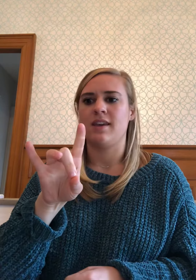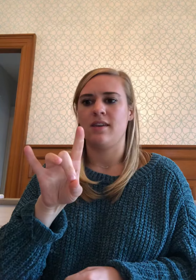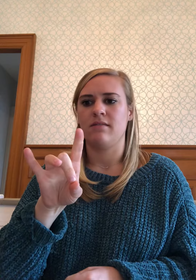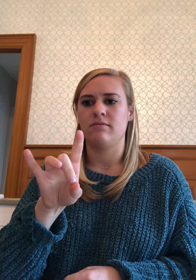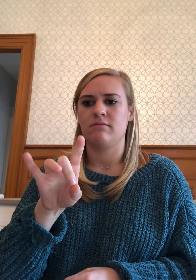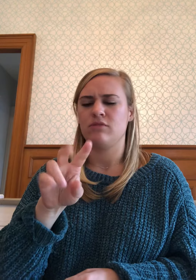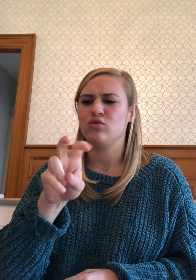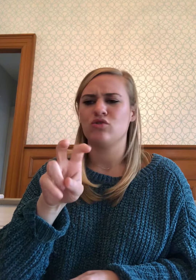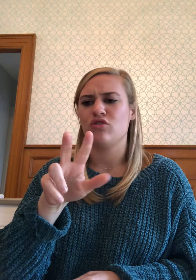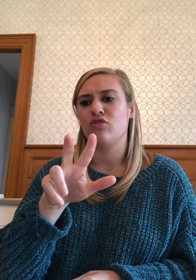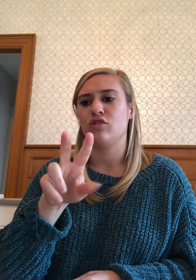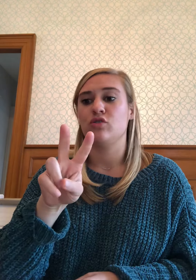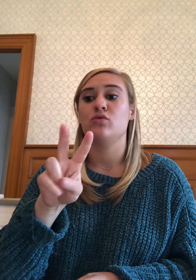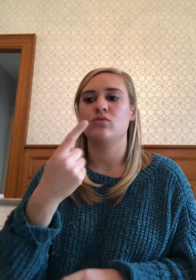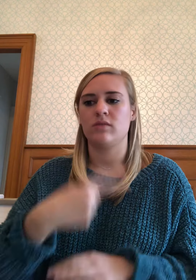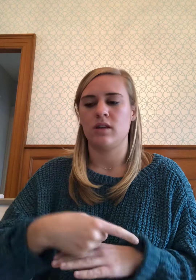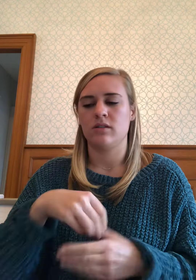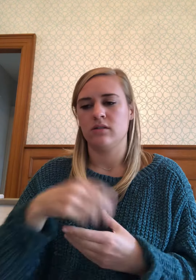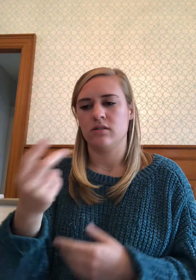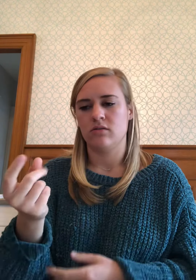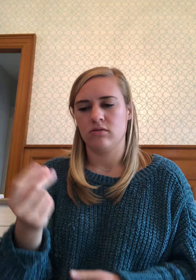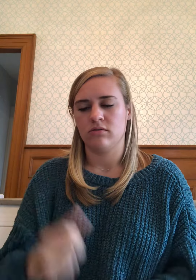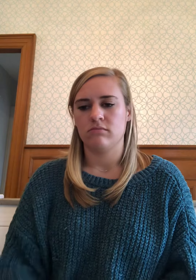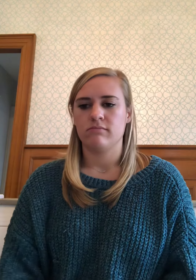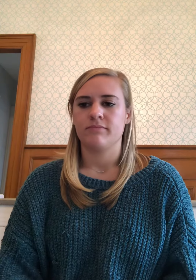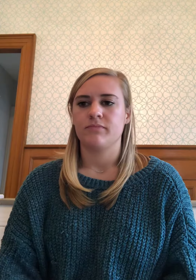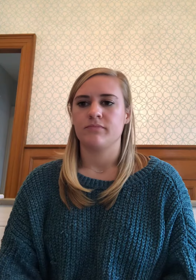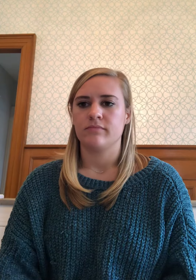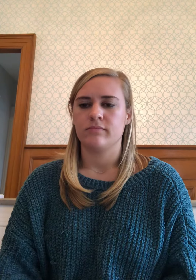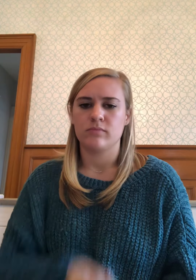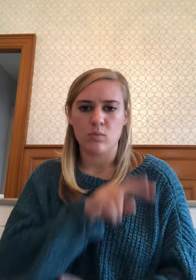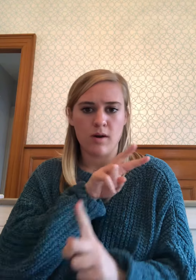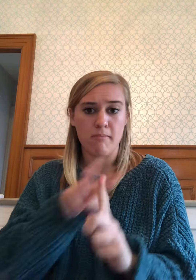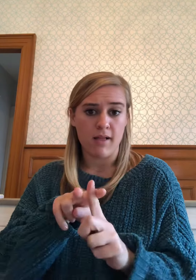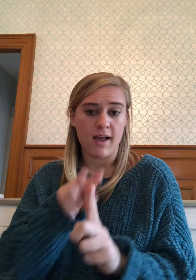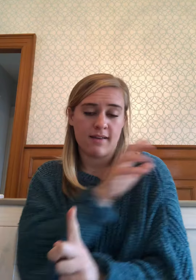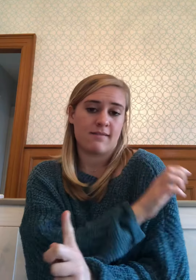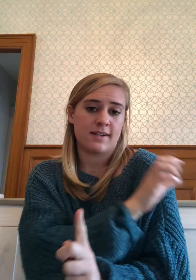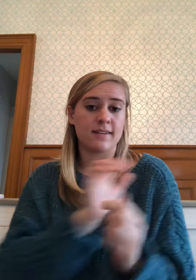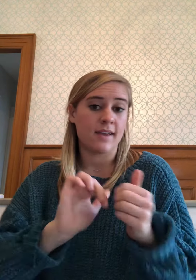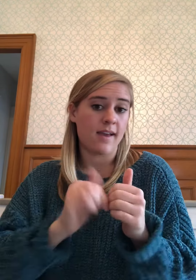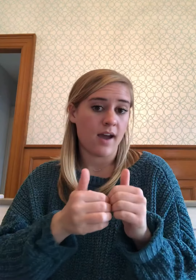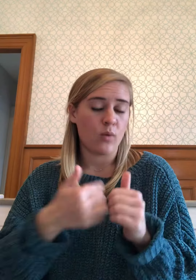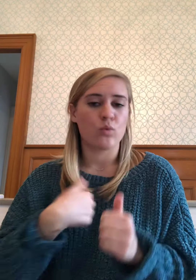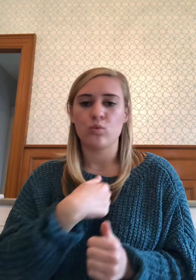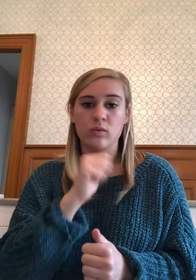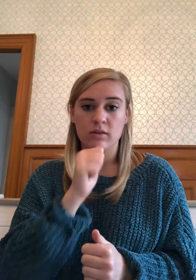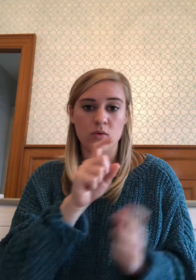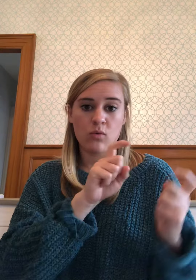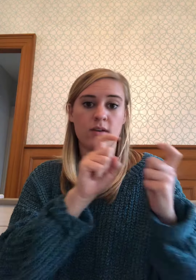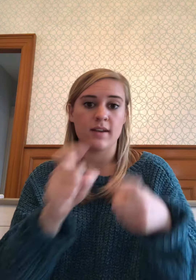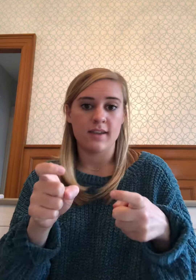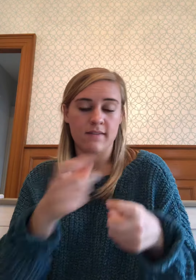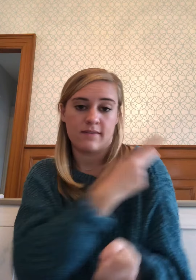The clinical extrapolation is that we don't give patients a retainer and tell them to throw it